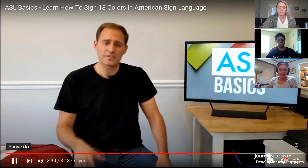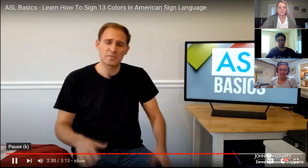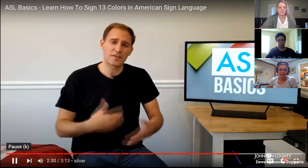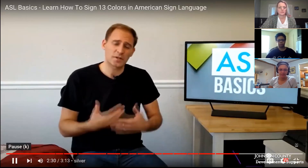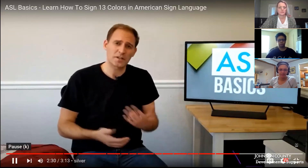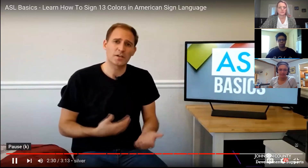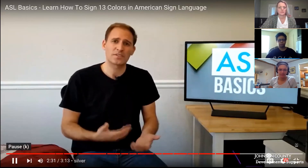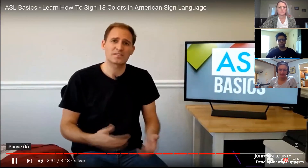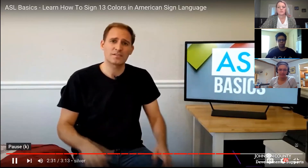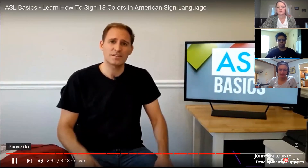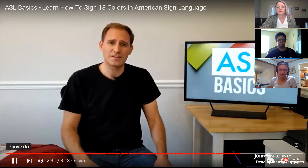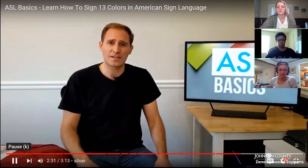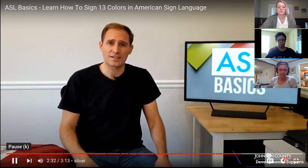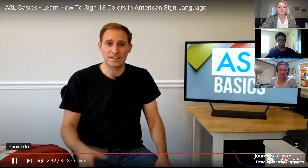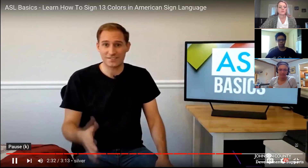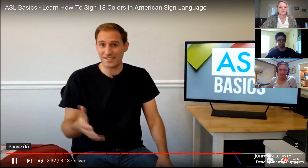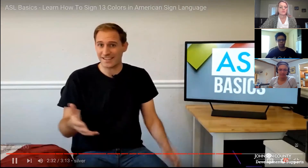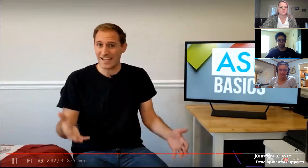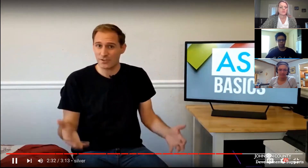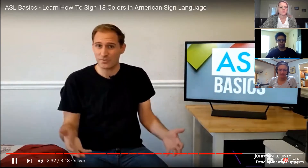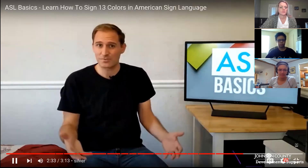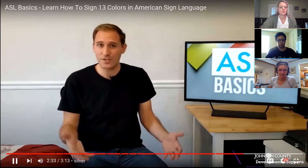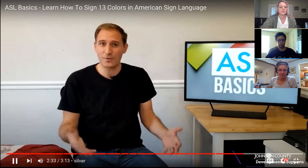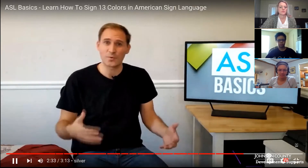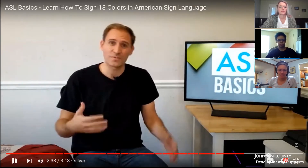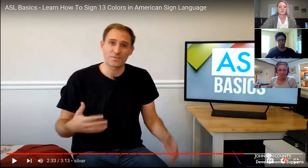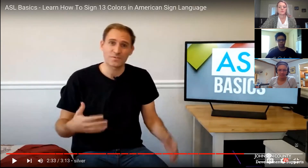if you've been following along with the series, understand that now you know.